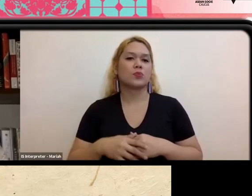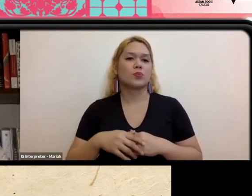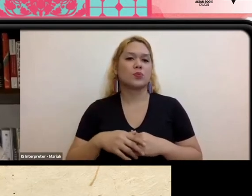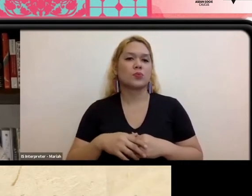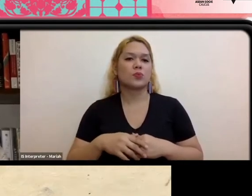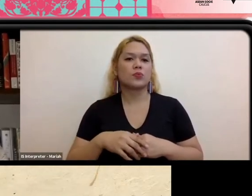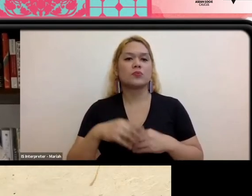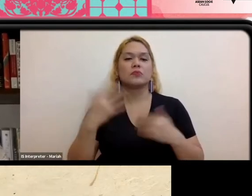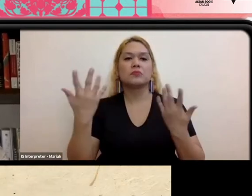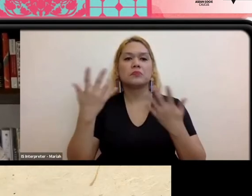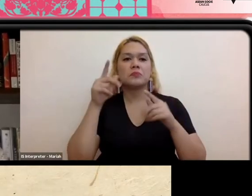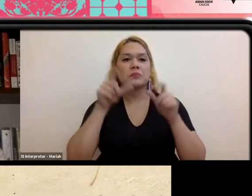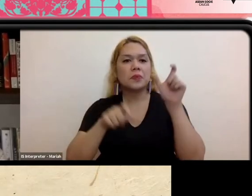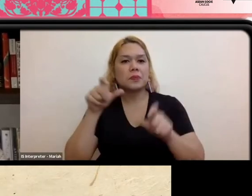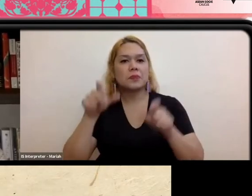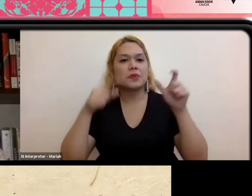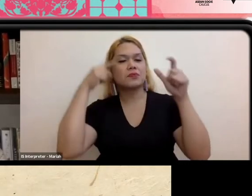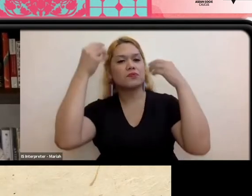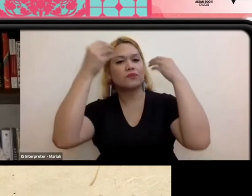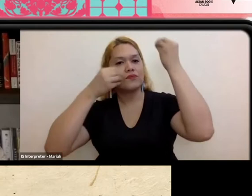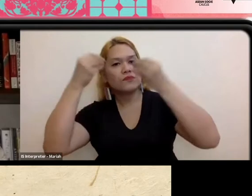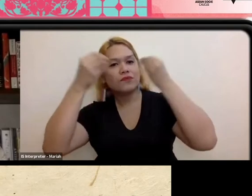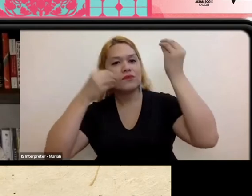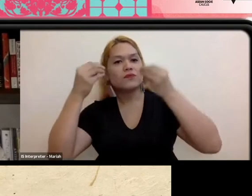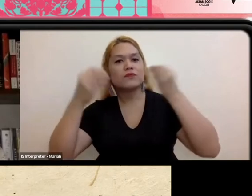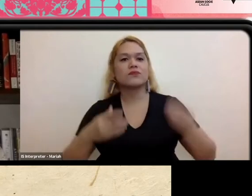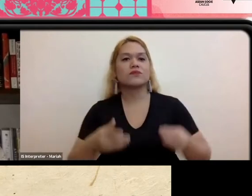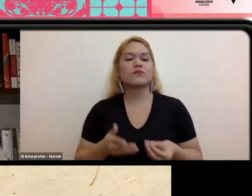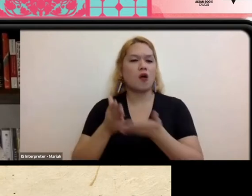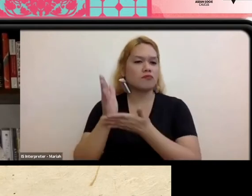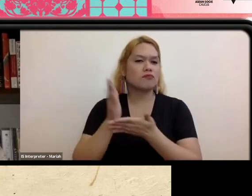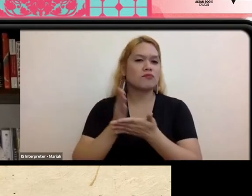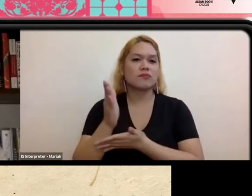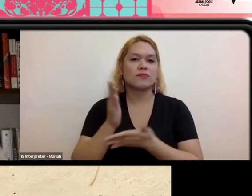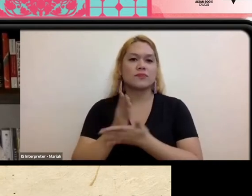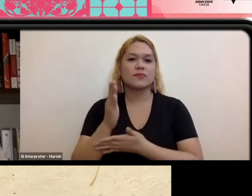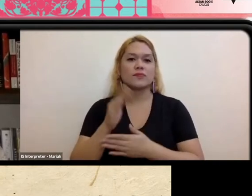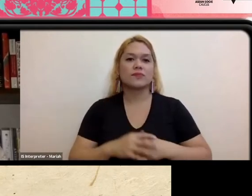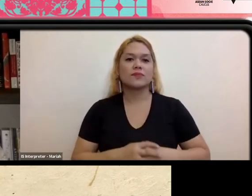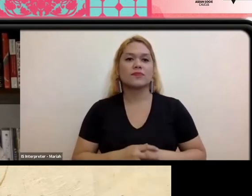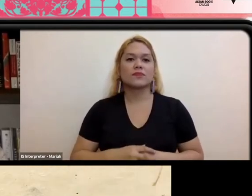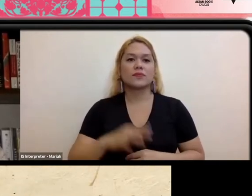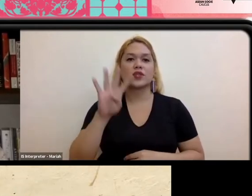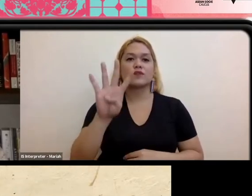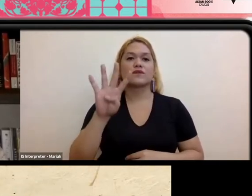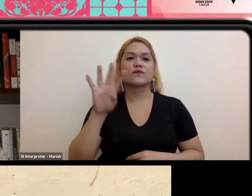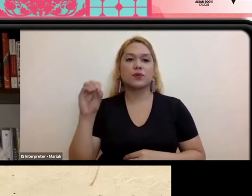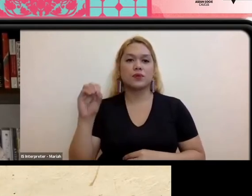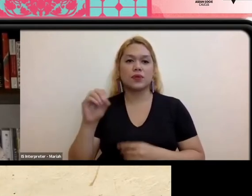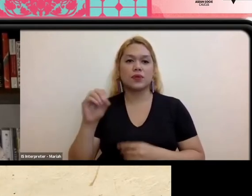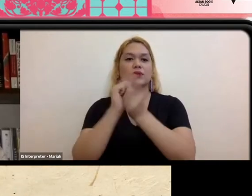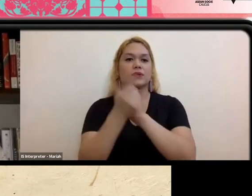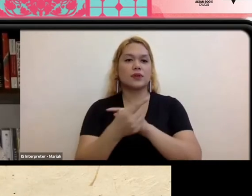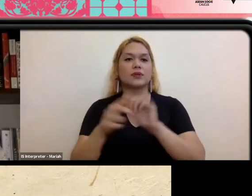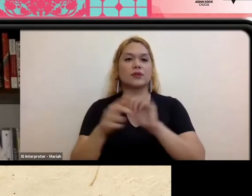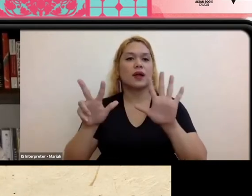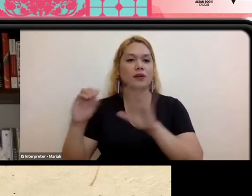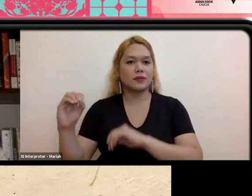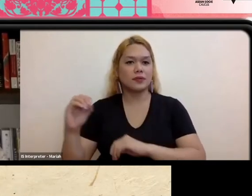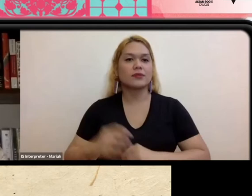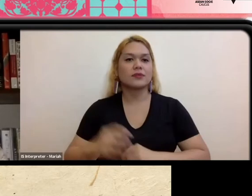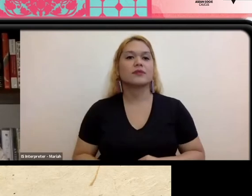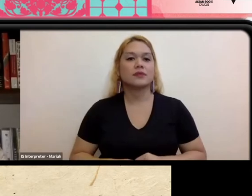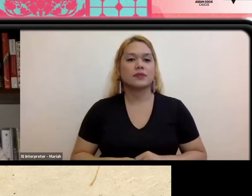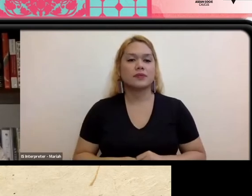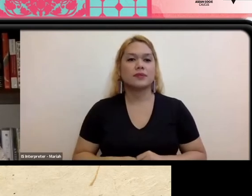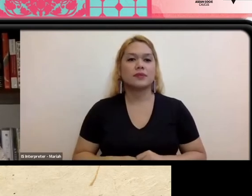But 40 turned into 80, into 150. The year almost over, but still